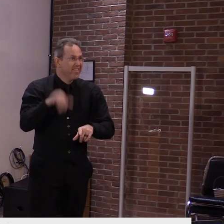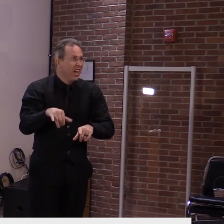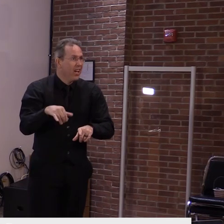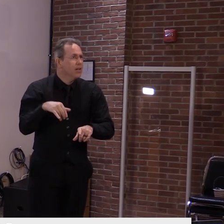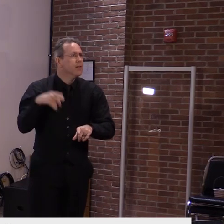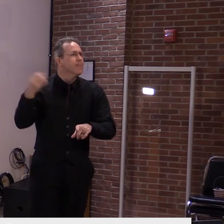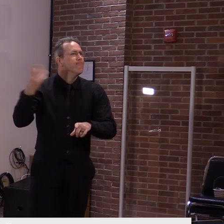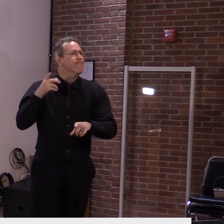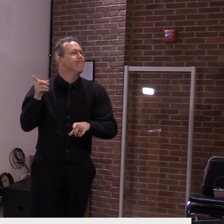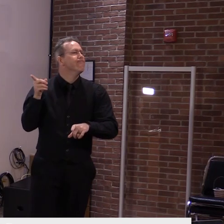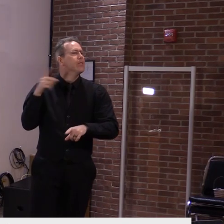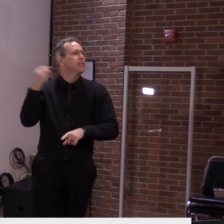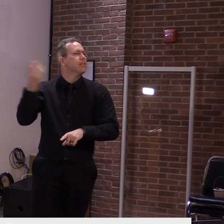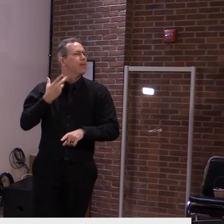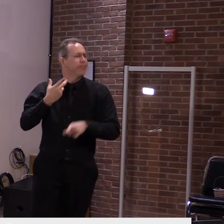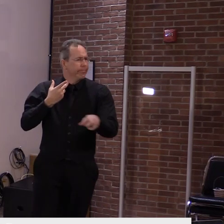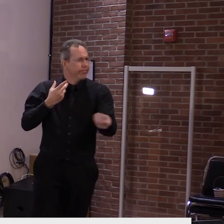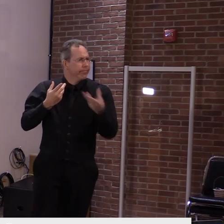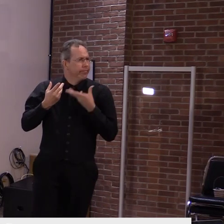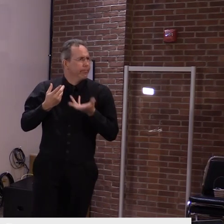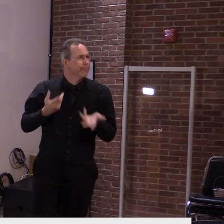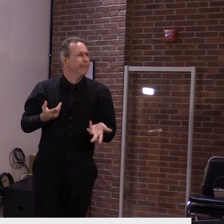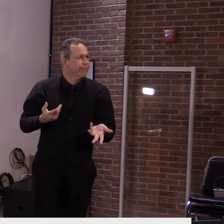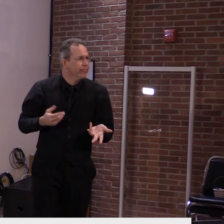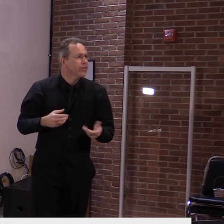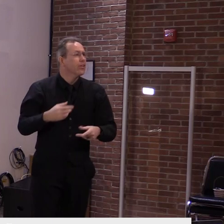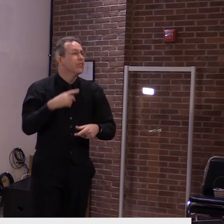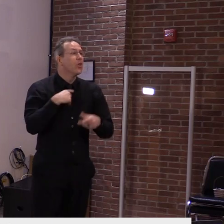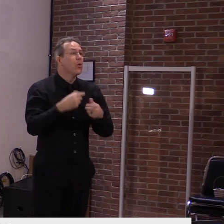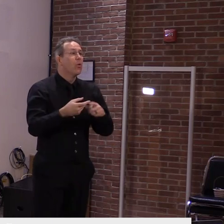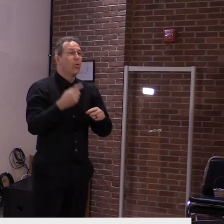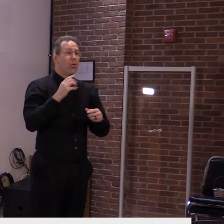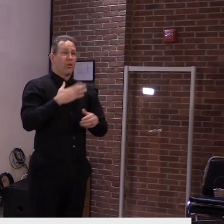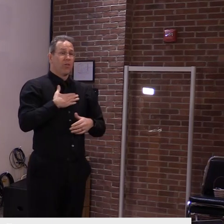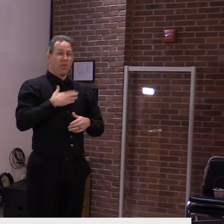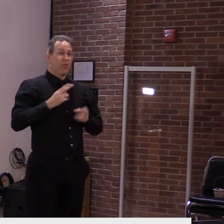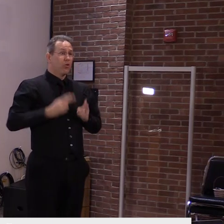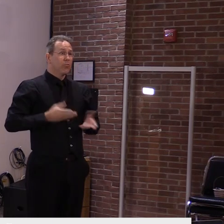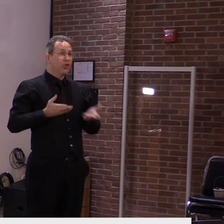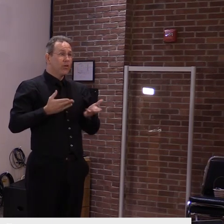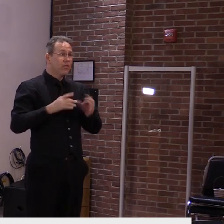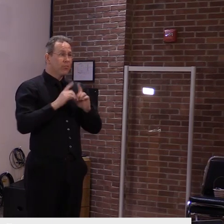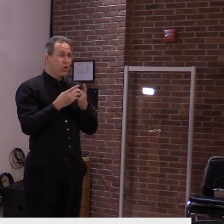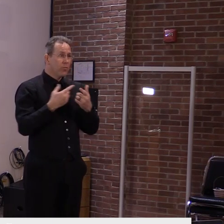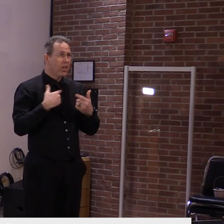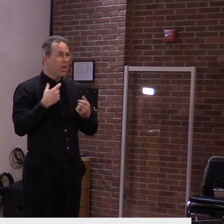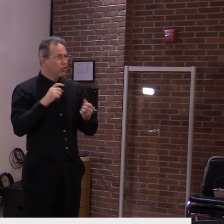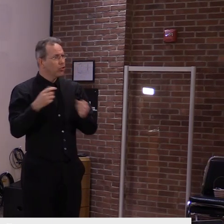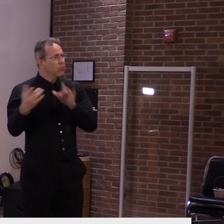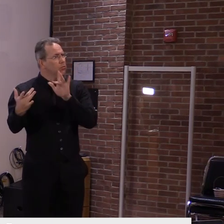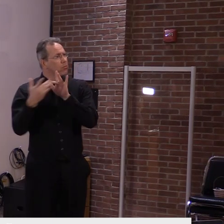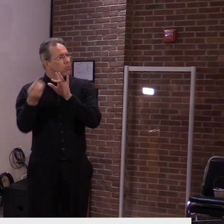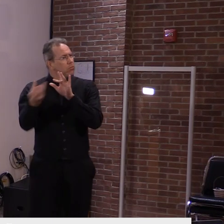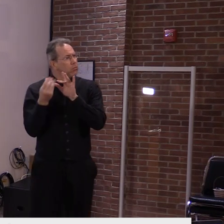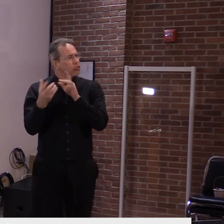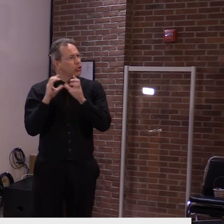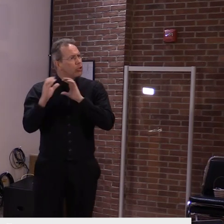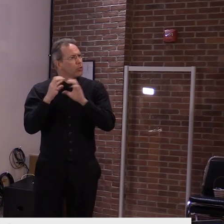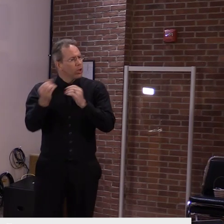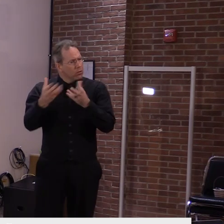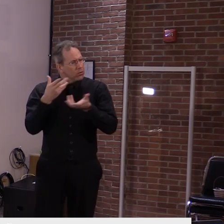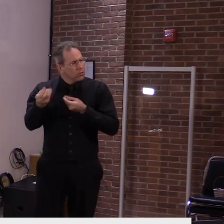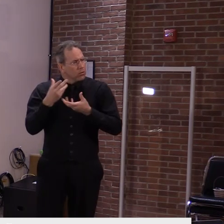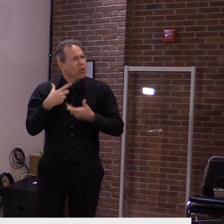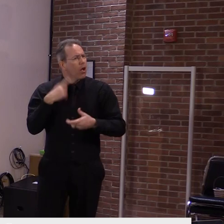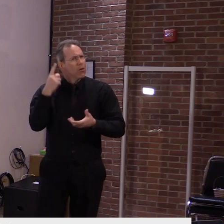from UVMMC or from the health network, UVM Health Network, that alerted me to it. We looked into it. We need to